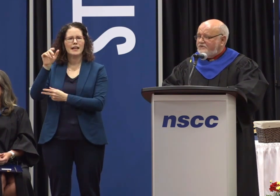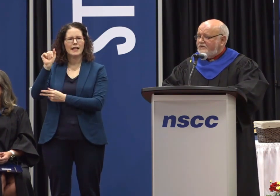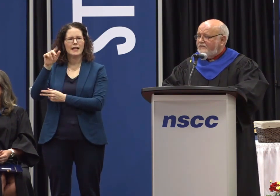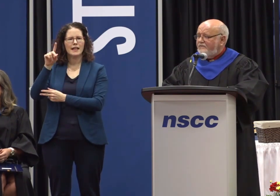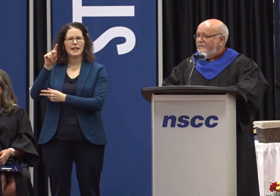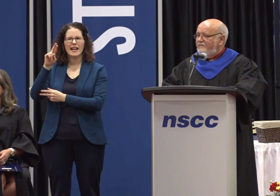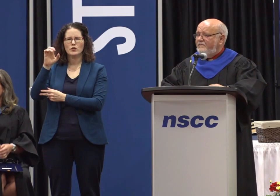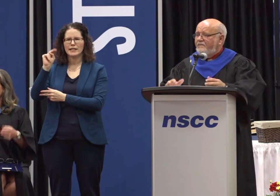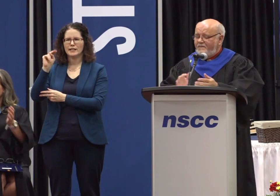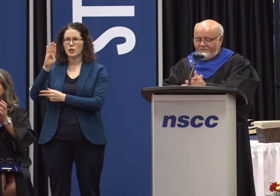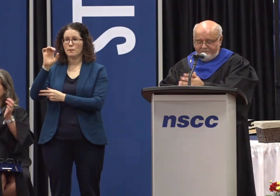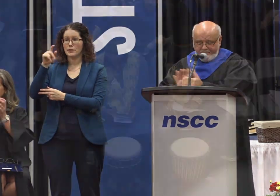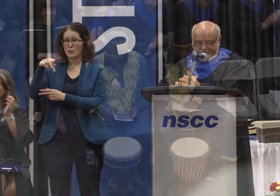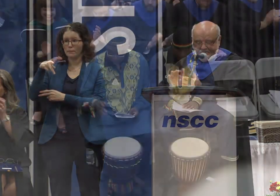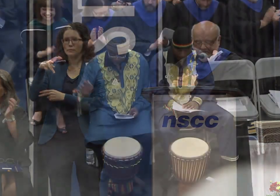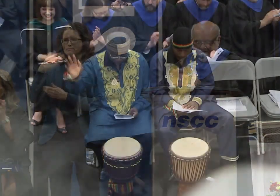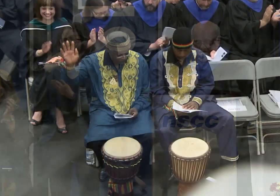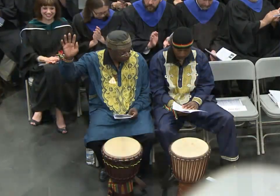the procession.